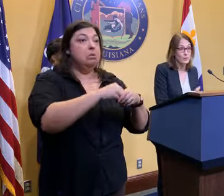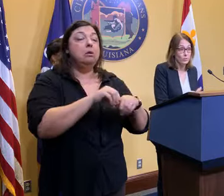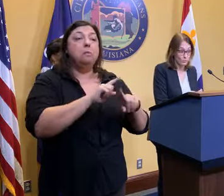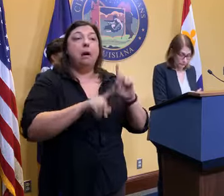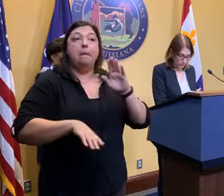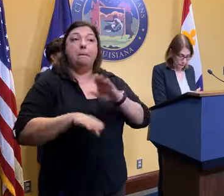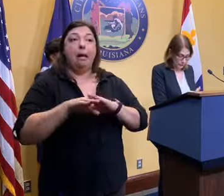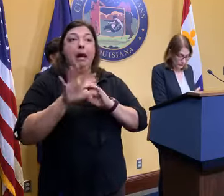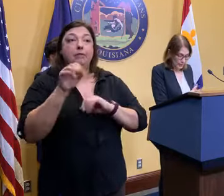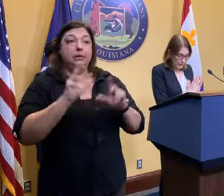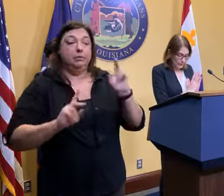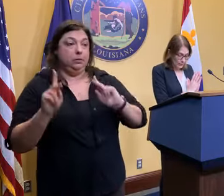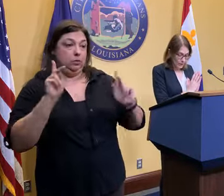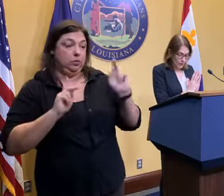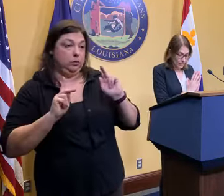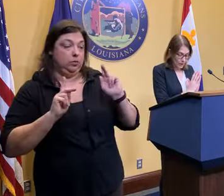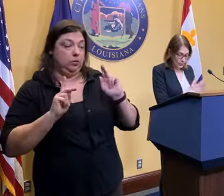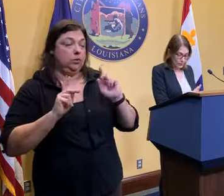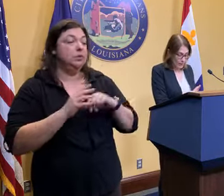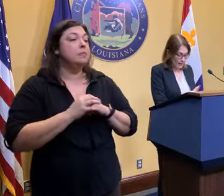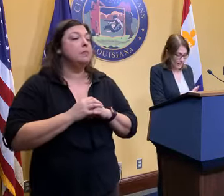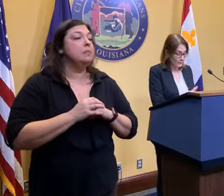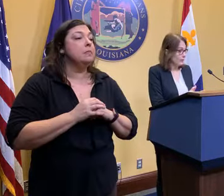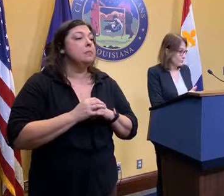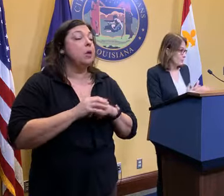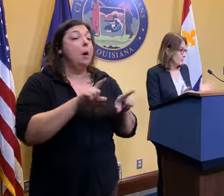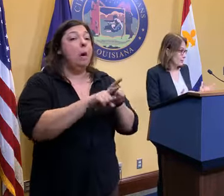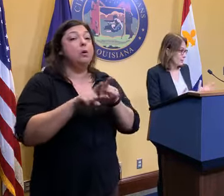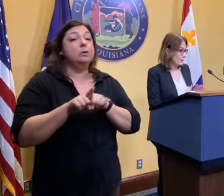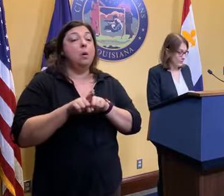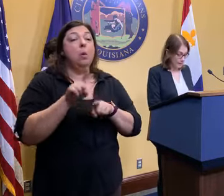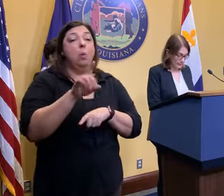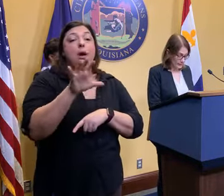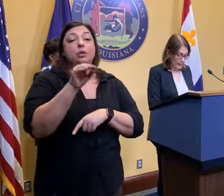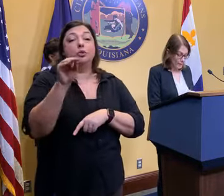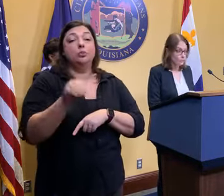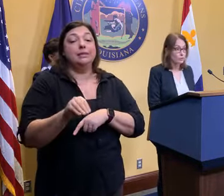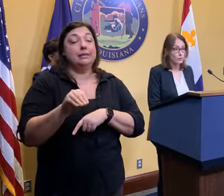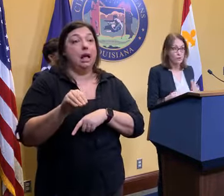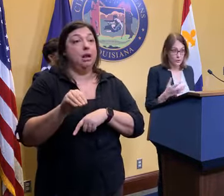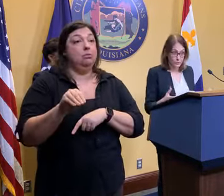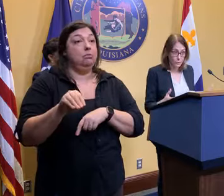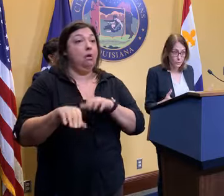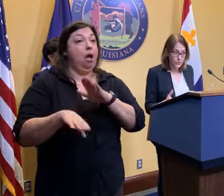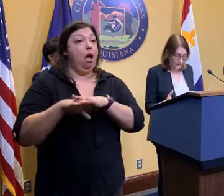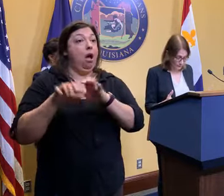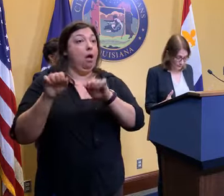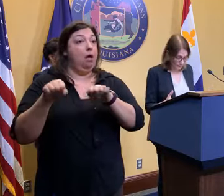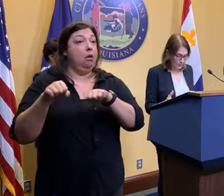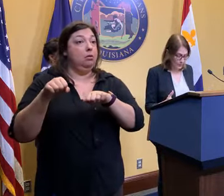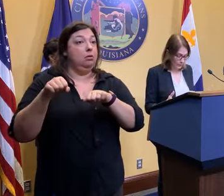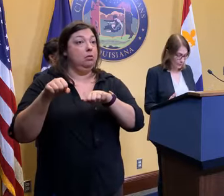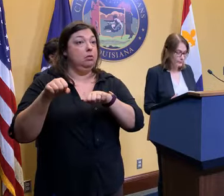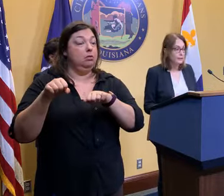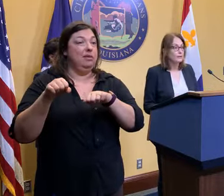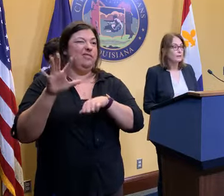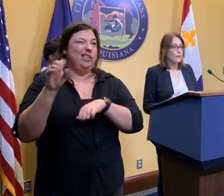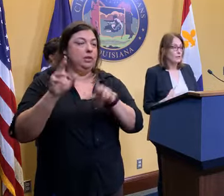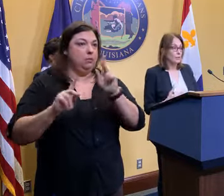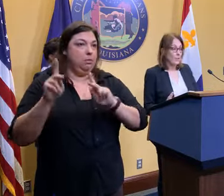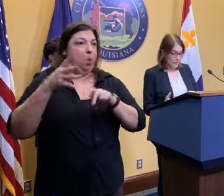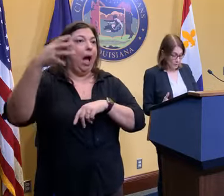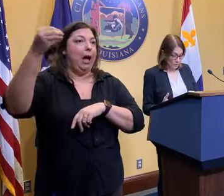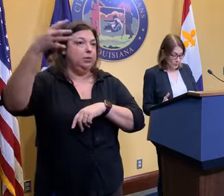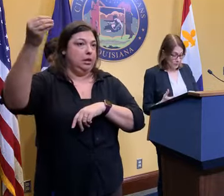50 people. They can also have 100% of their capacity outdoors, also with a max of 50 people.